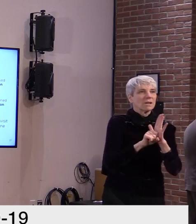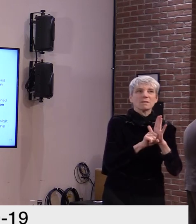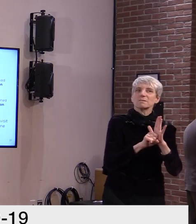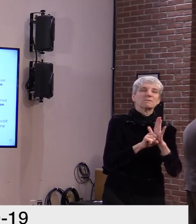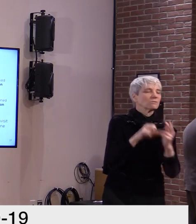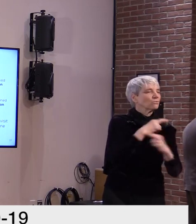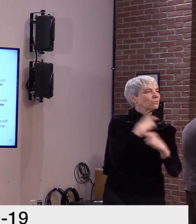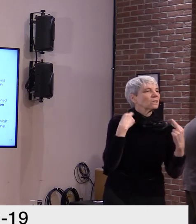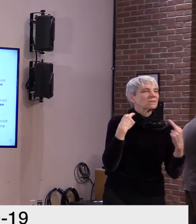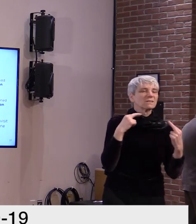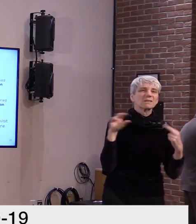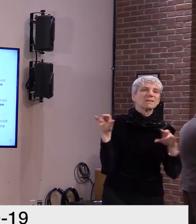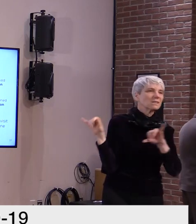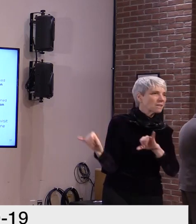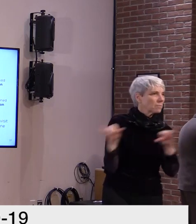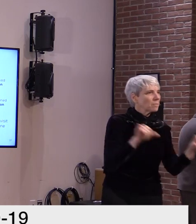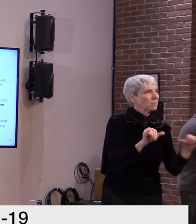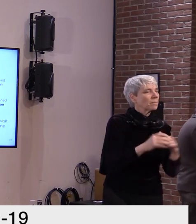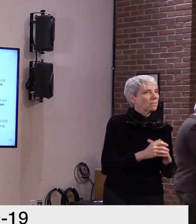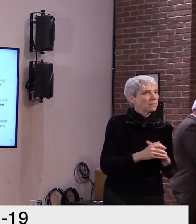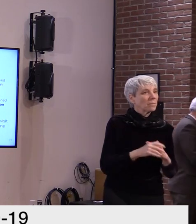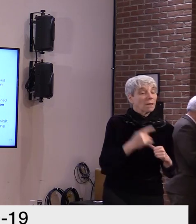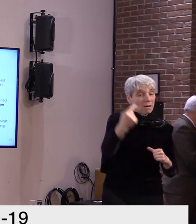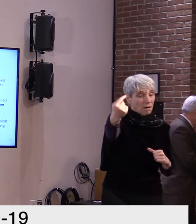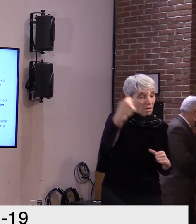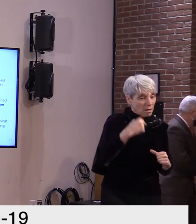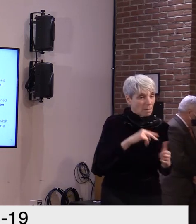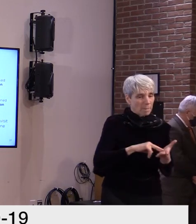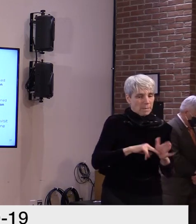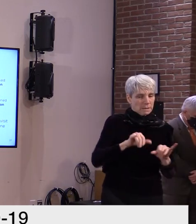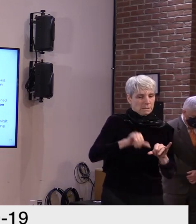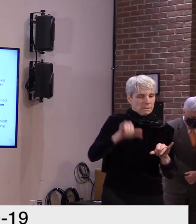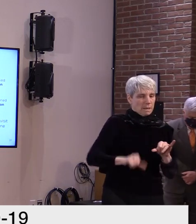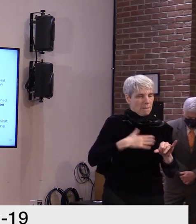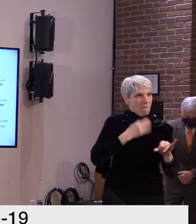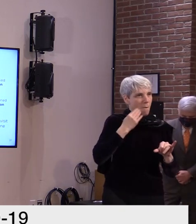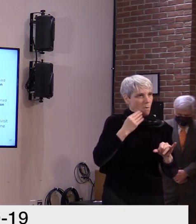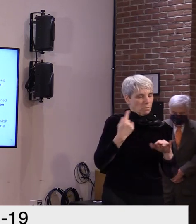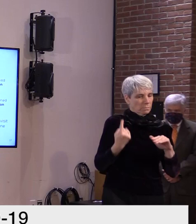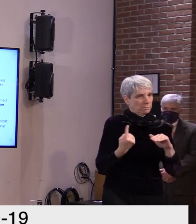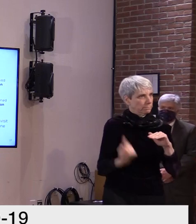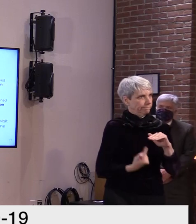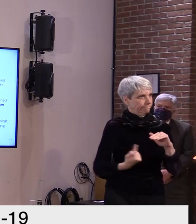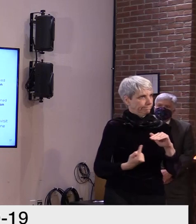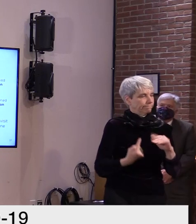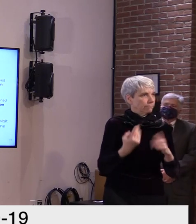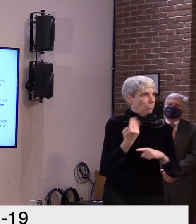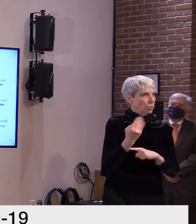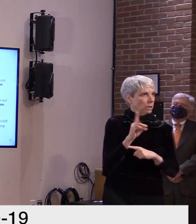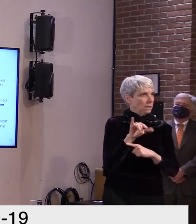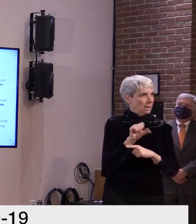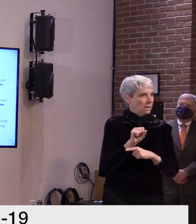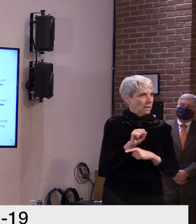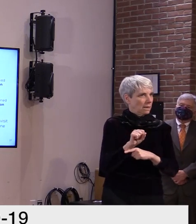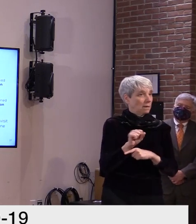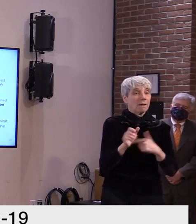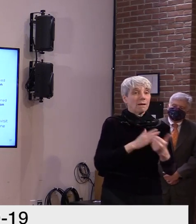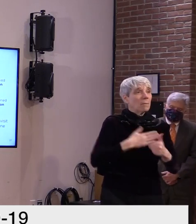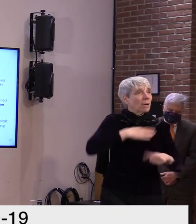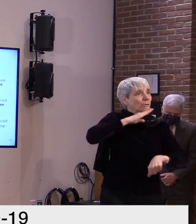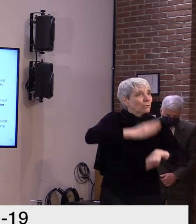Vermont. Those visitors would need to quarantine in your home, including your returning college